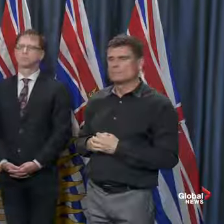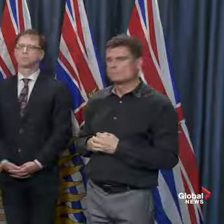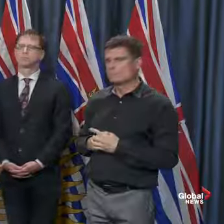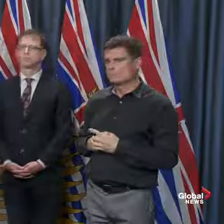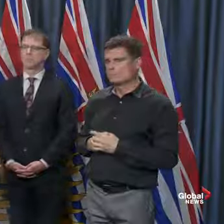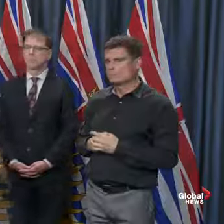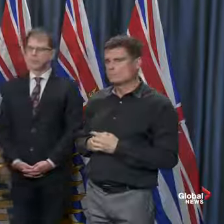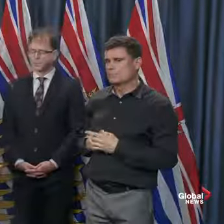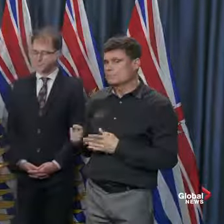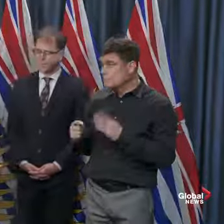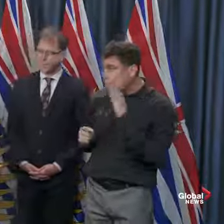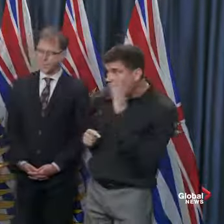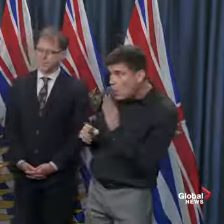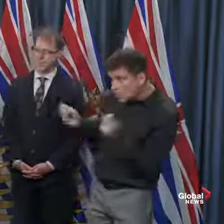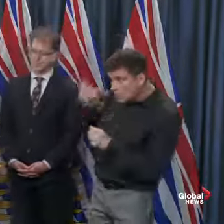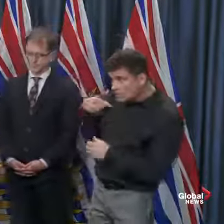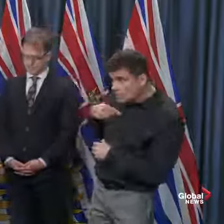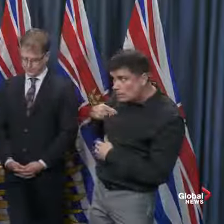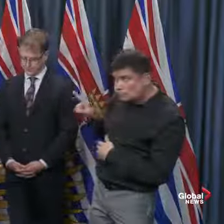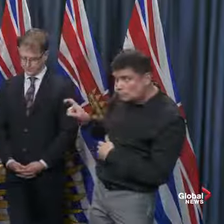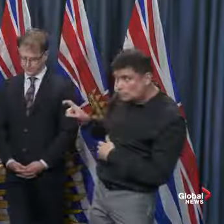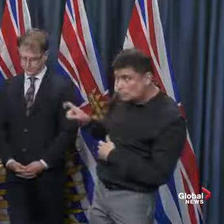Hello? Can you hear me? Yes, we can.